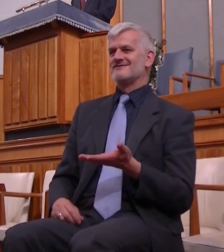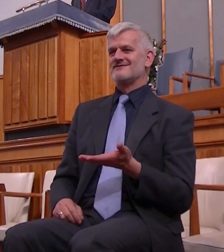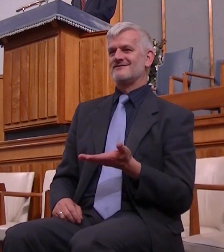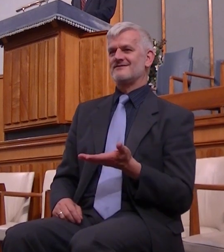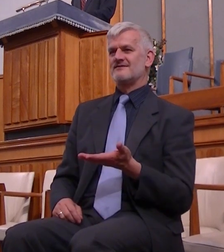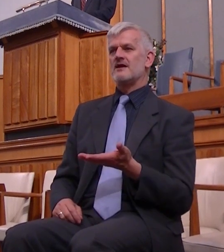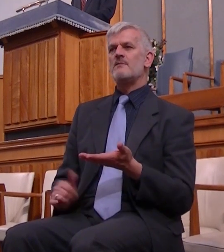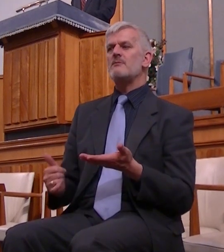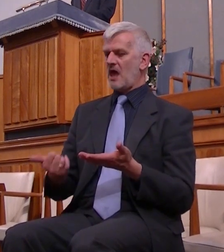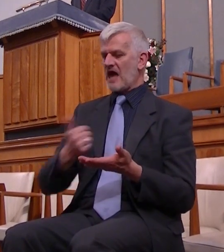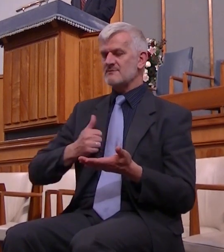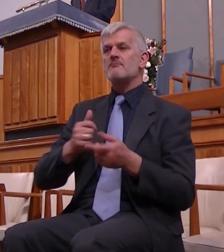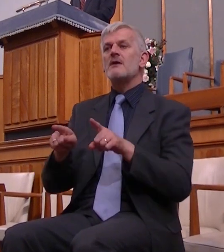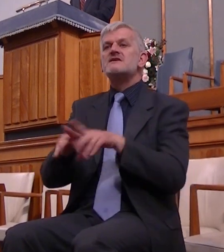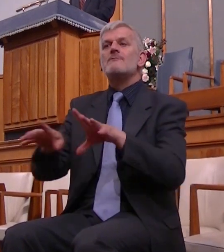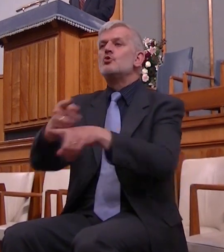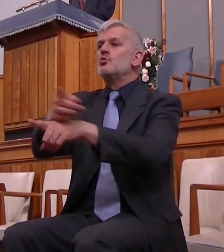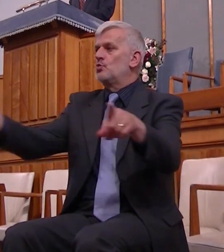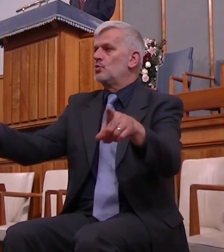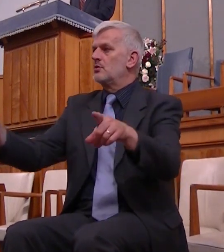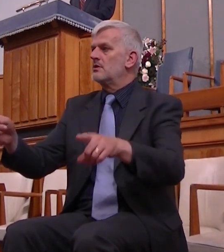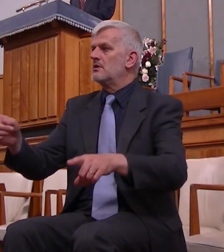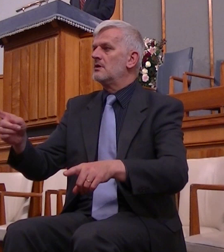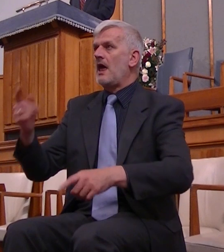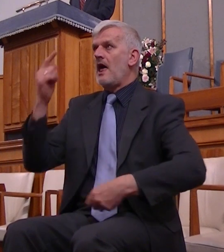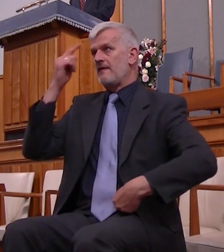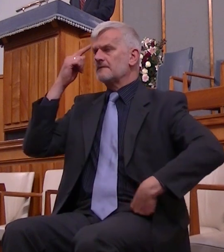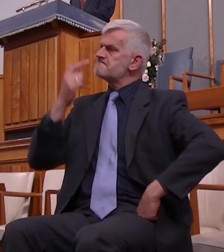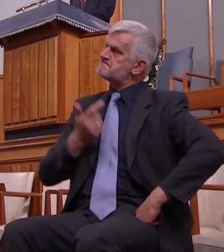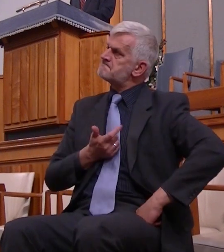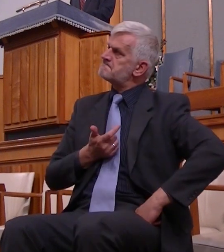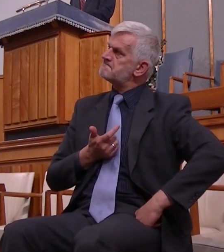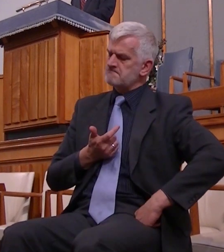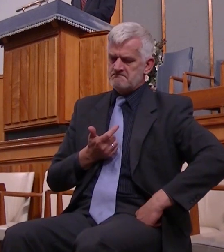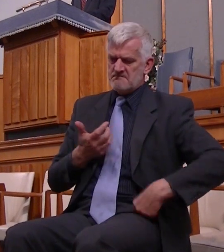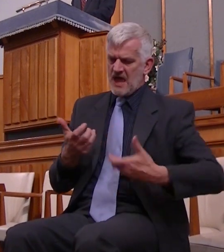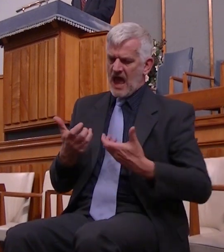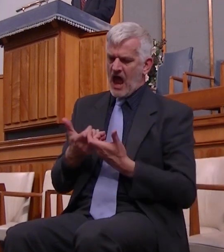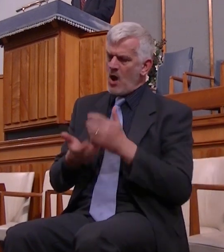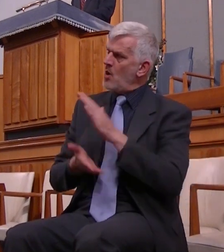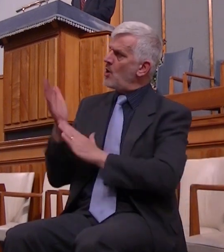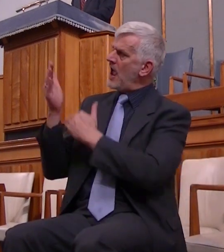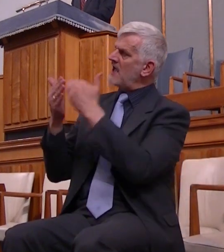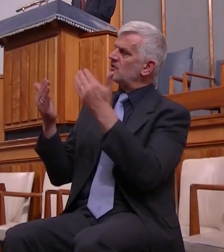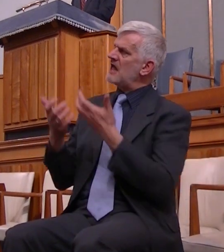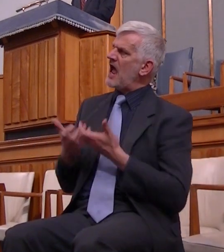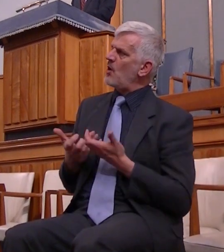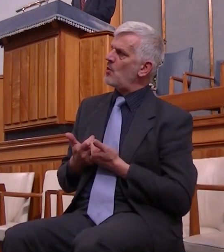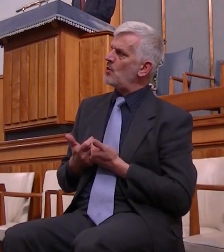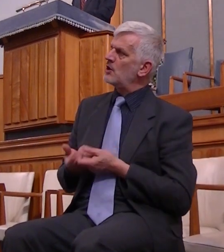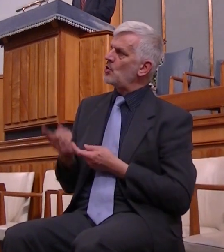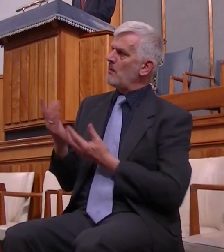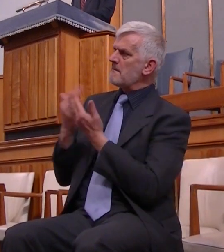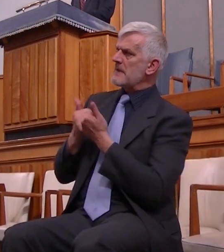and maybe you're the same, that for anybody to have God's kindness and a place in heaven and his favour,